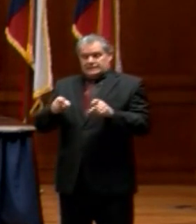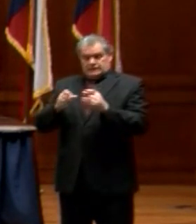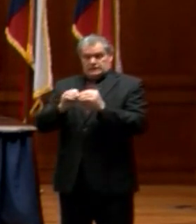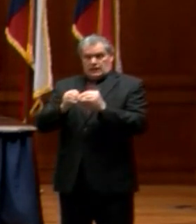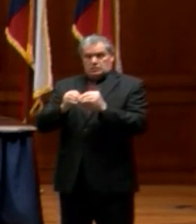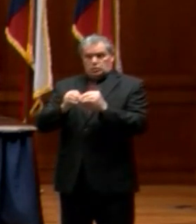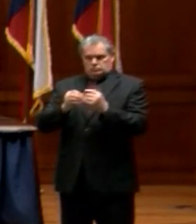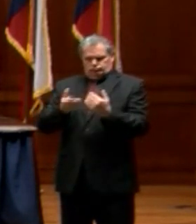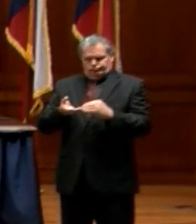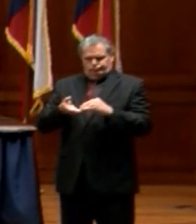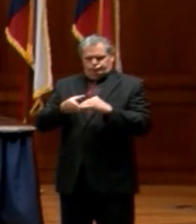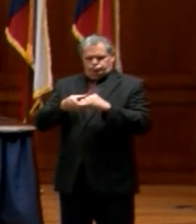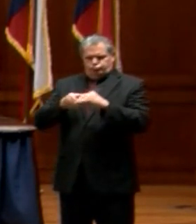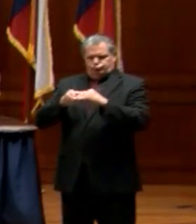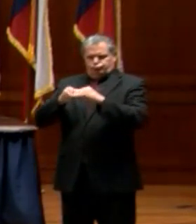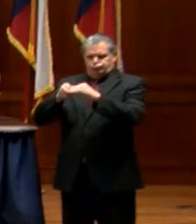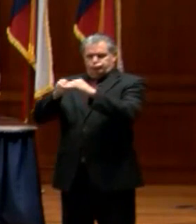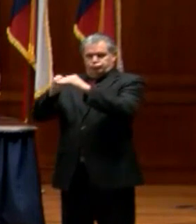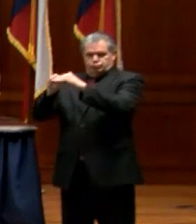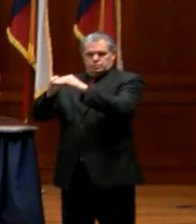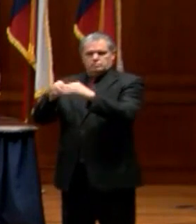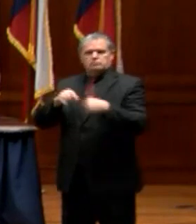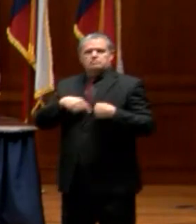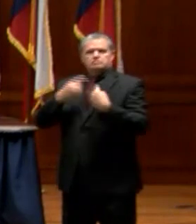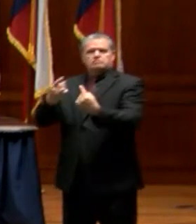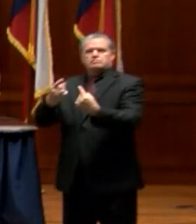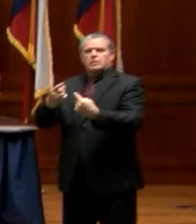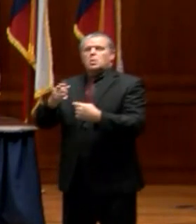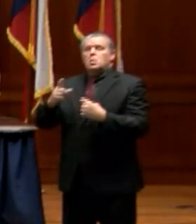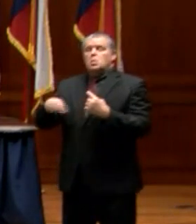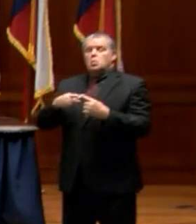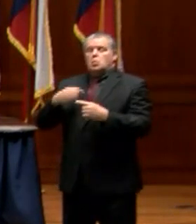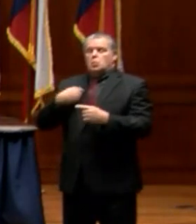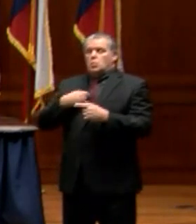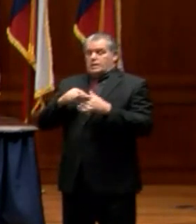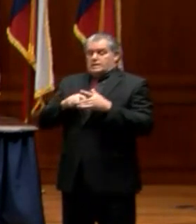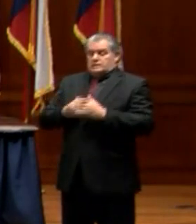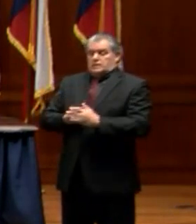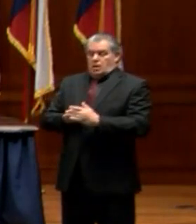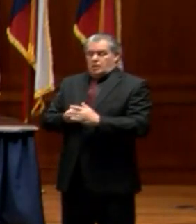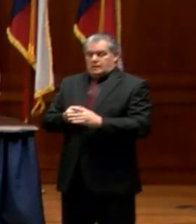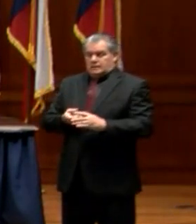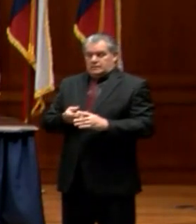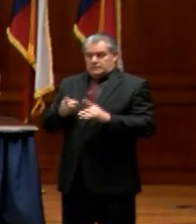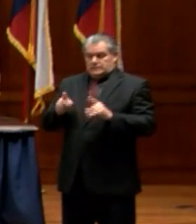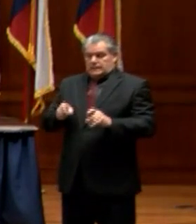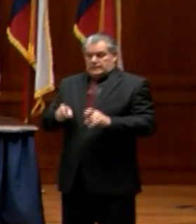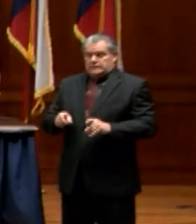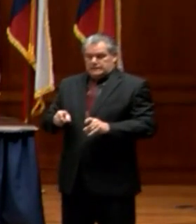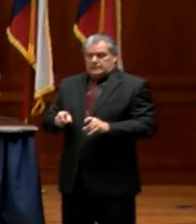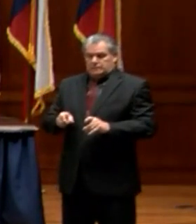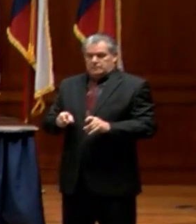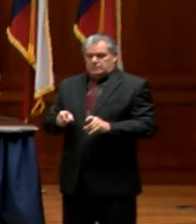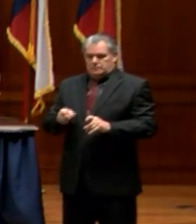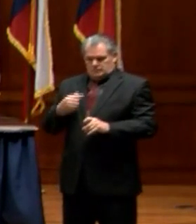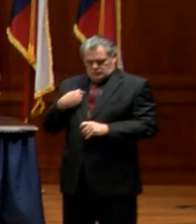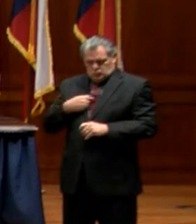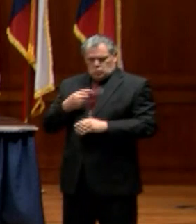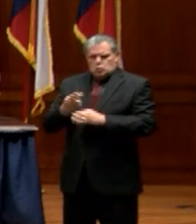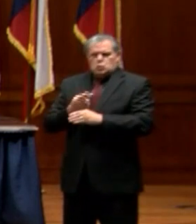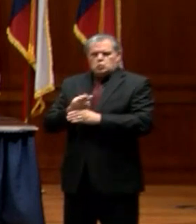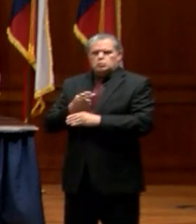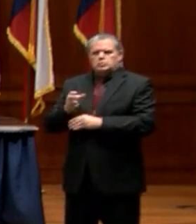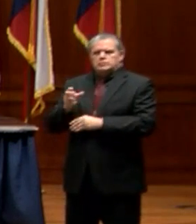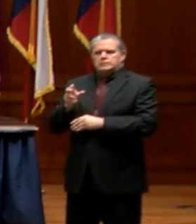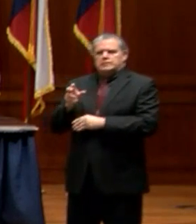expanded steadily over time, and so when we began testing, we had to use that testing in the